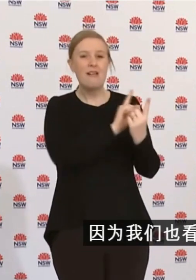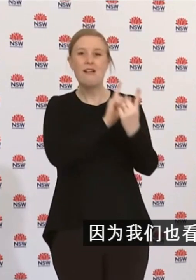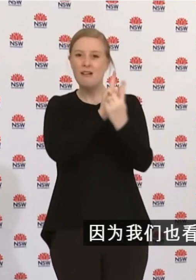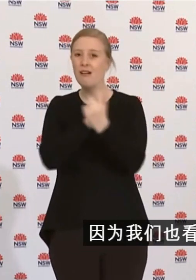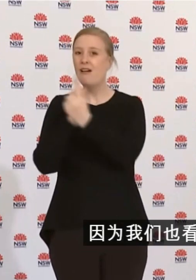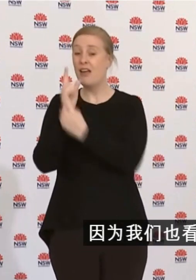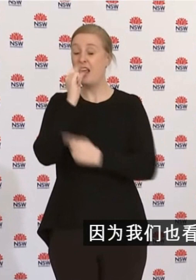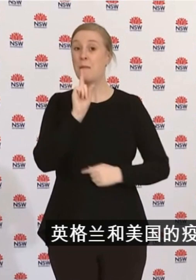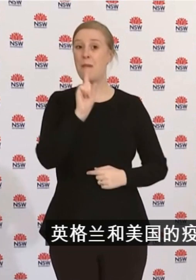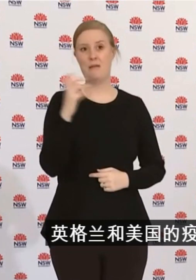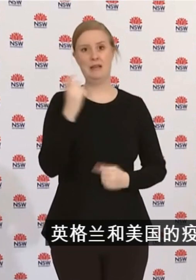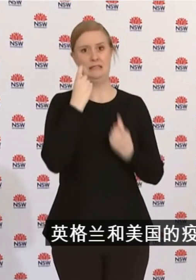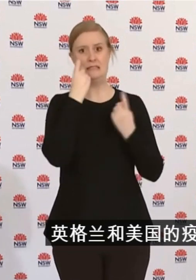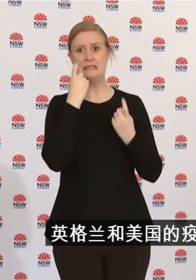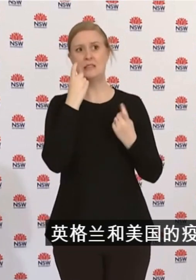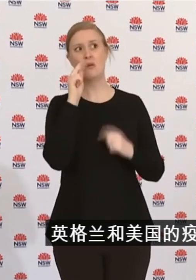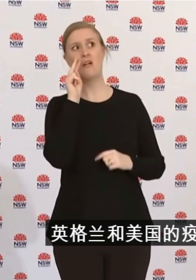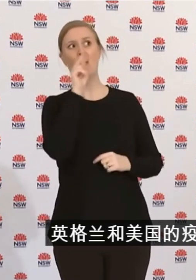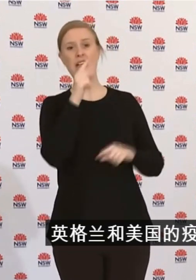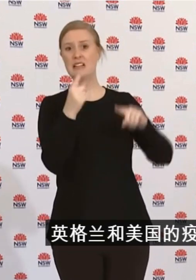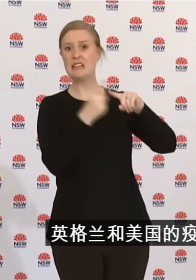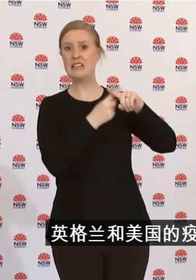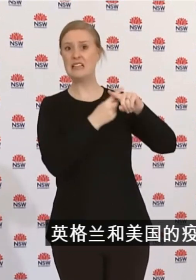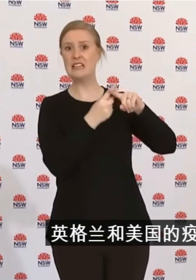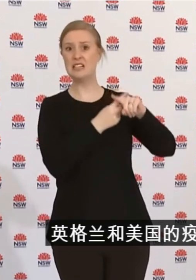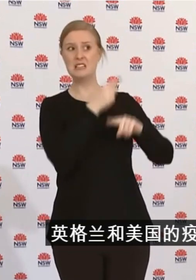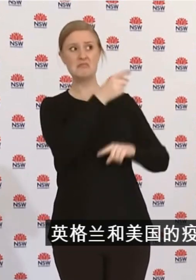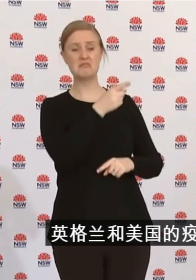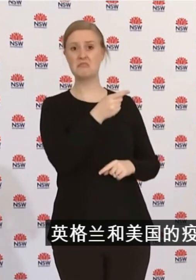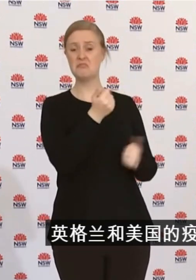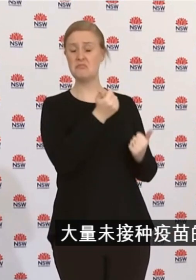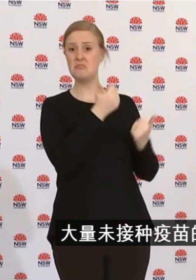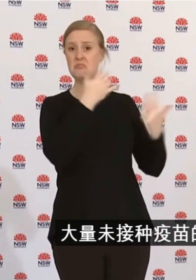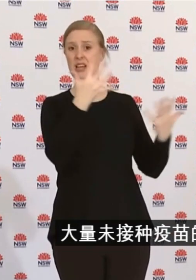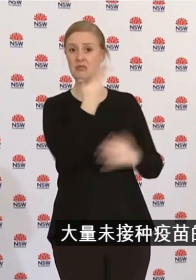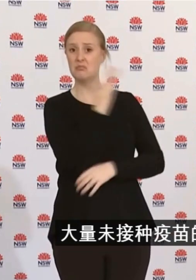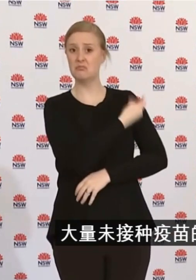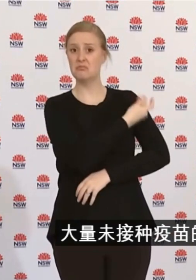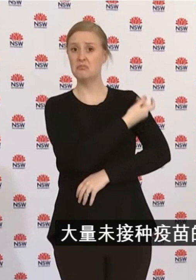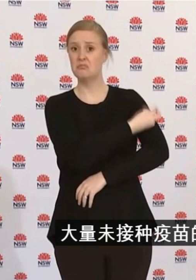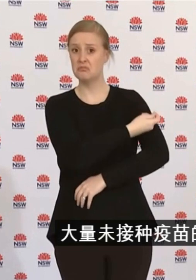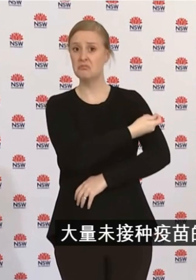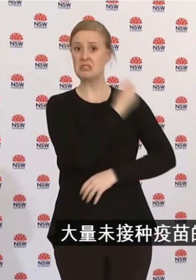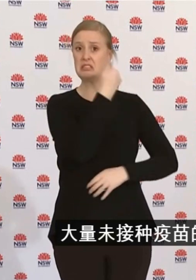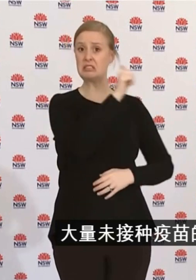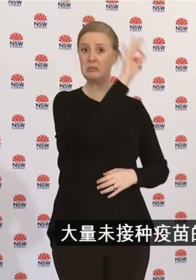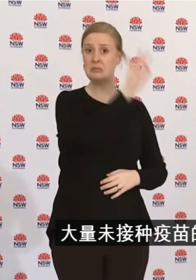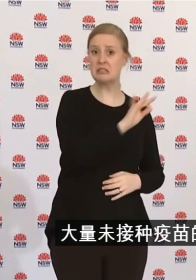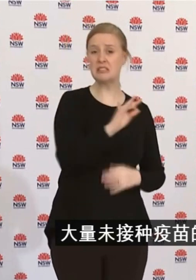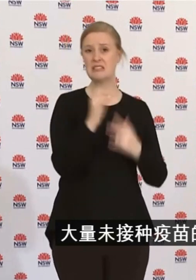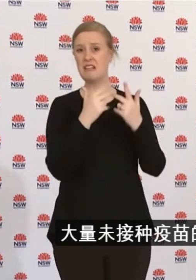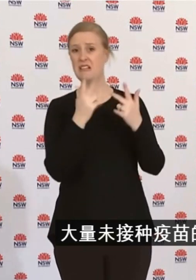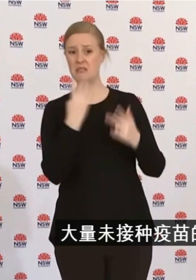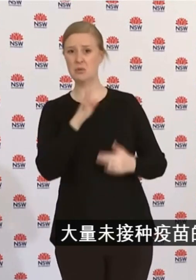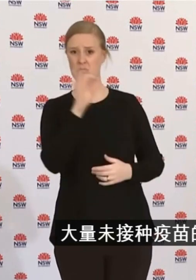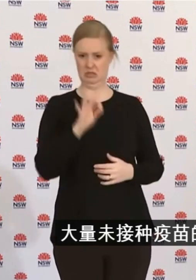getting it, even in England and the US, where they have very high vaccination rates, but they've got a large unvaccinated population. And if